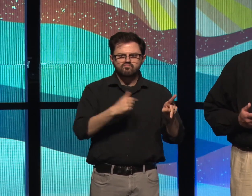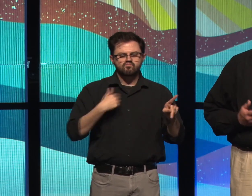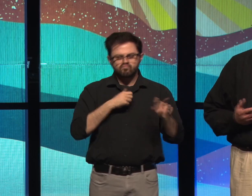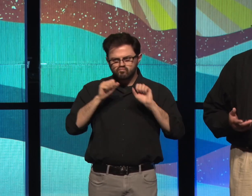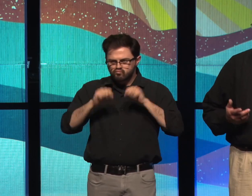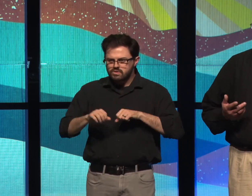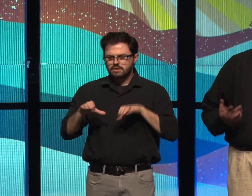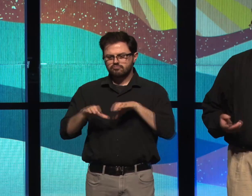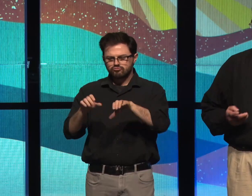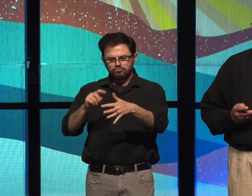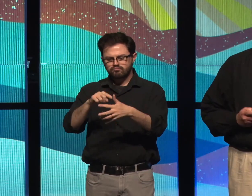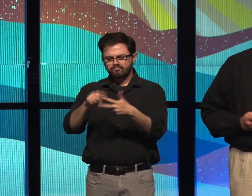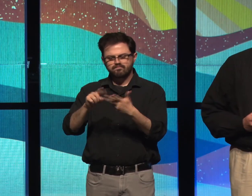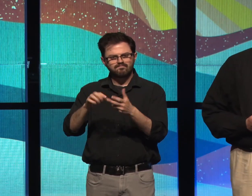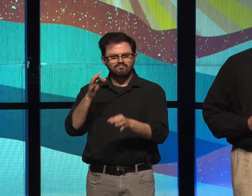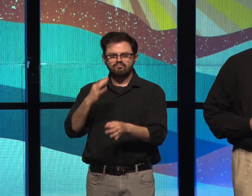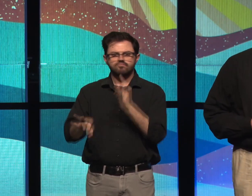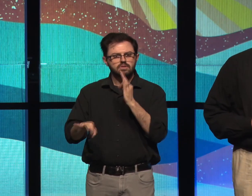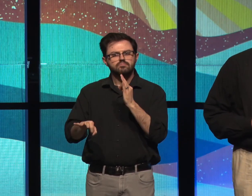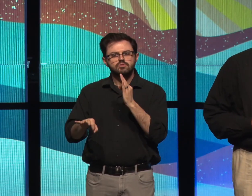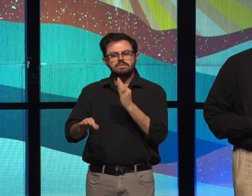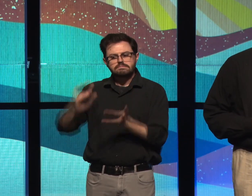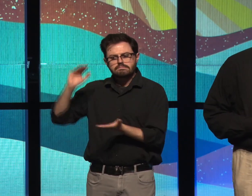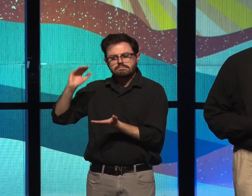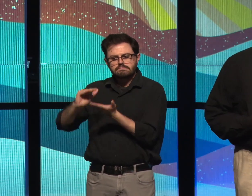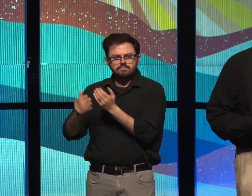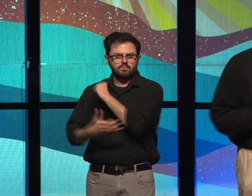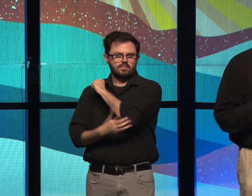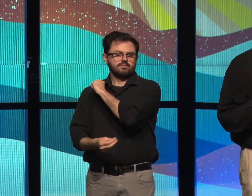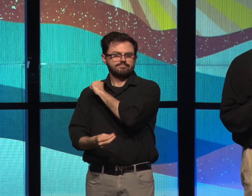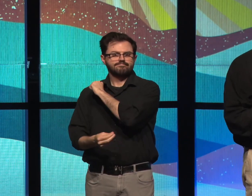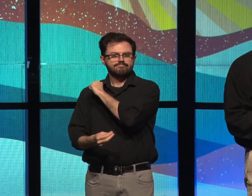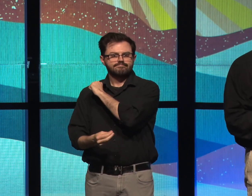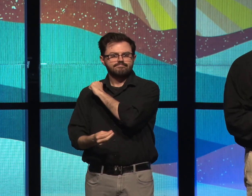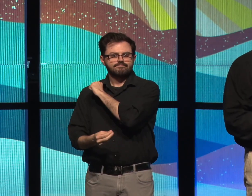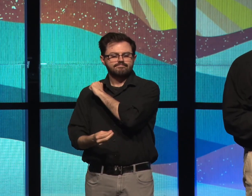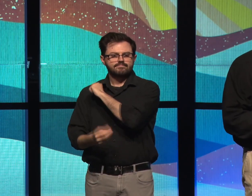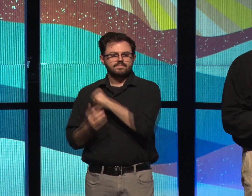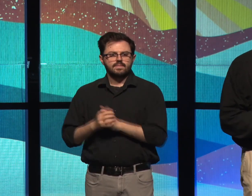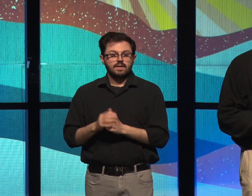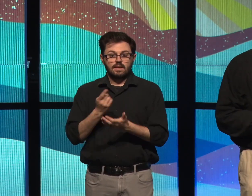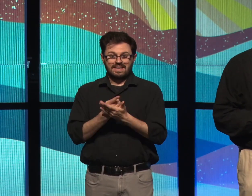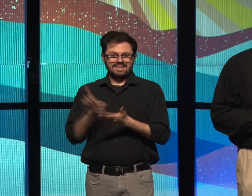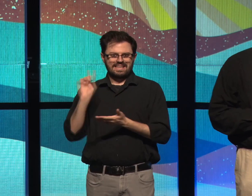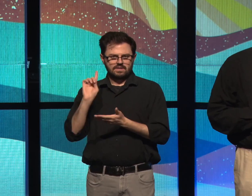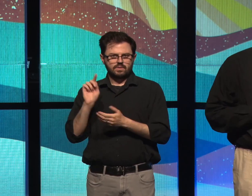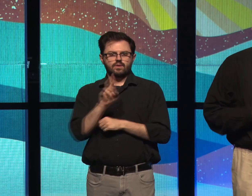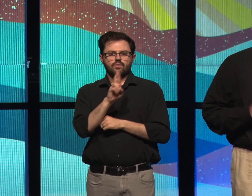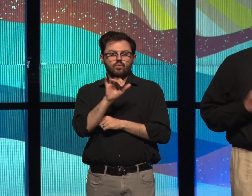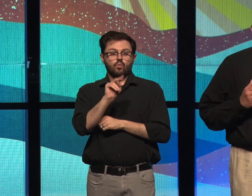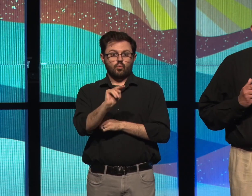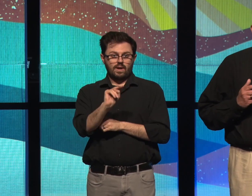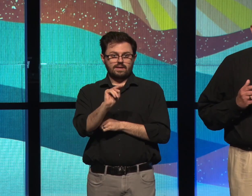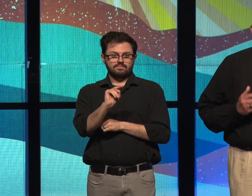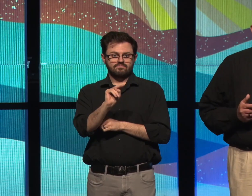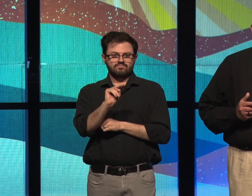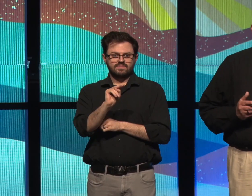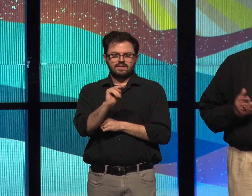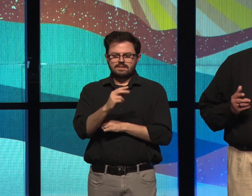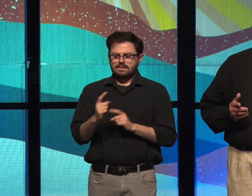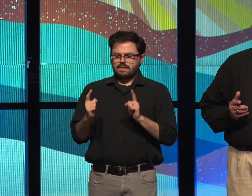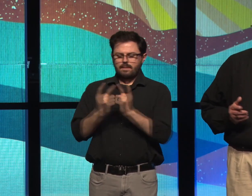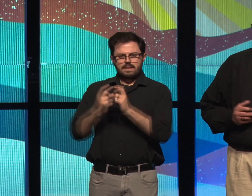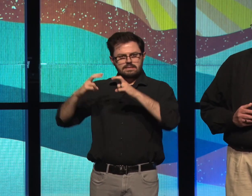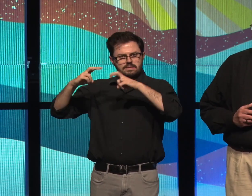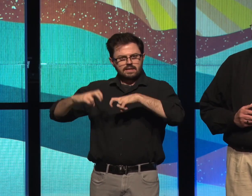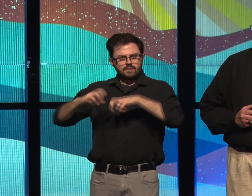help see poverty diminish. This past week, Ryan sat down with Cherry Houle